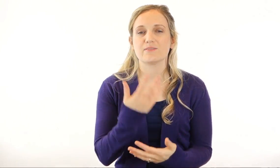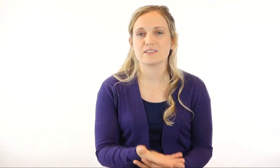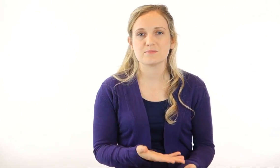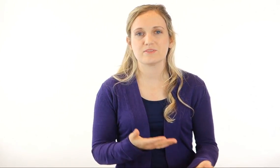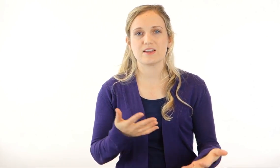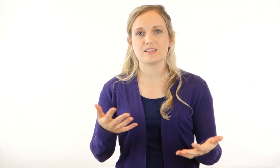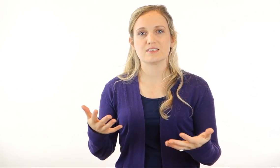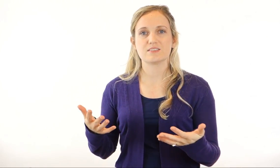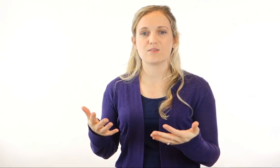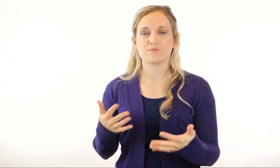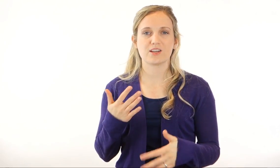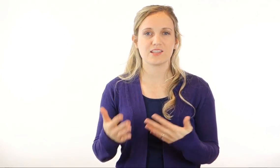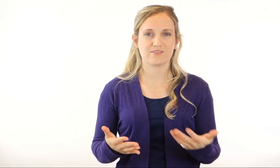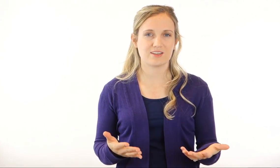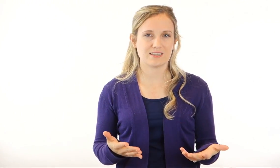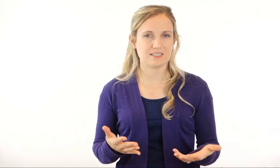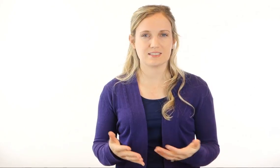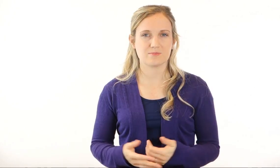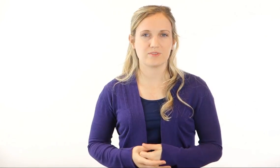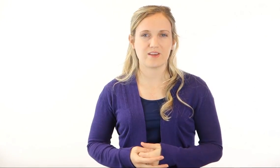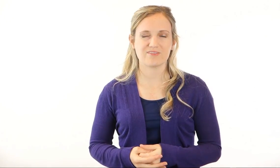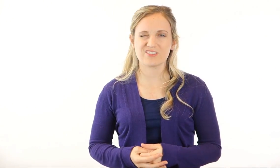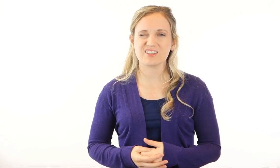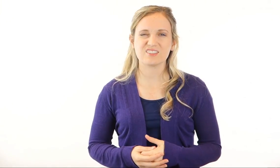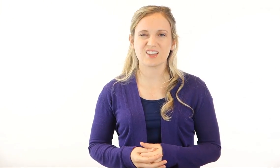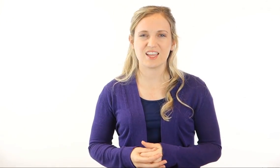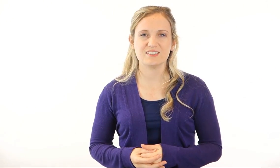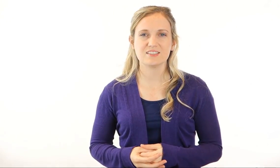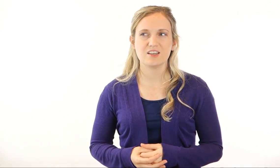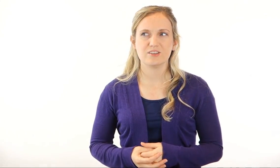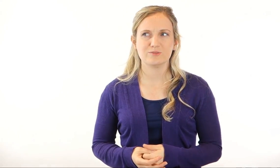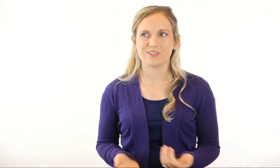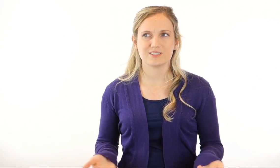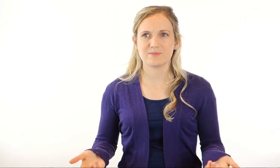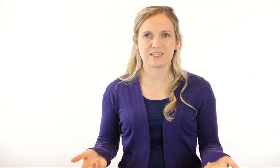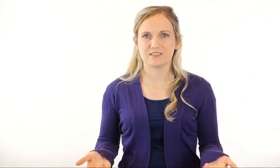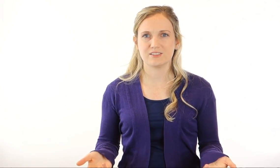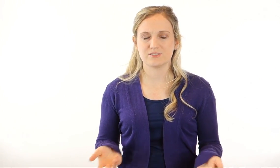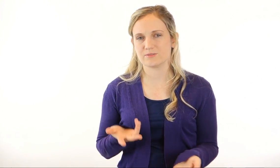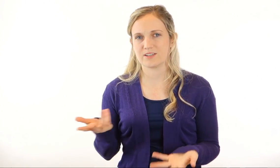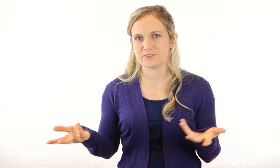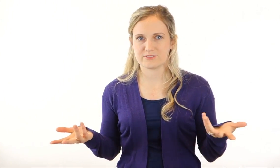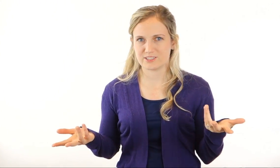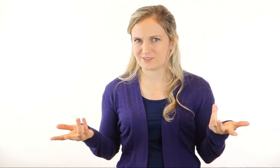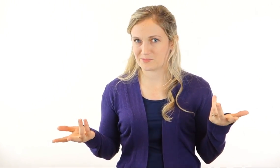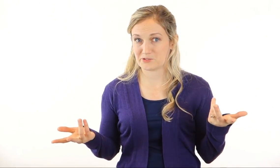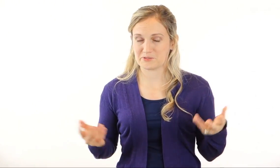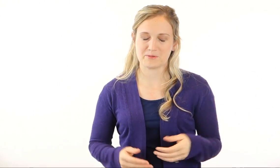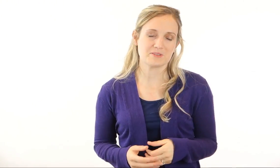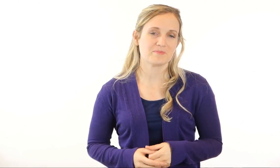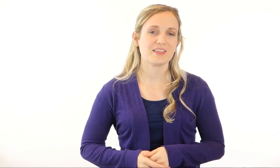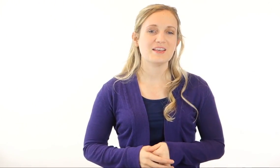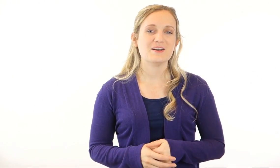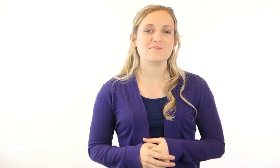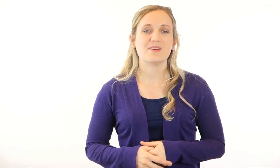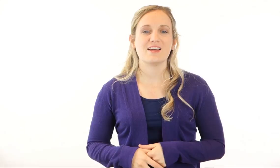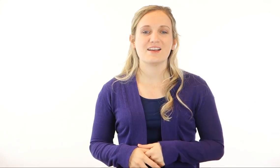I simplify this? So I'm trying to give you an idea to simplify it for the little kids who barely speak English. So now you're teaching them another language.